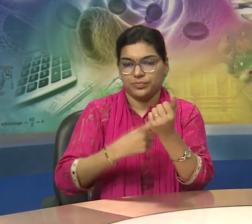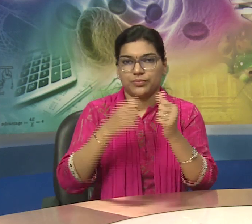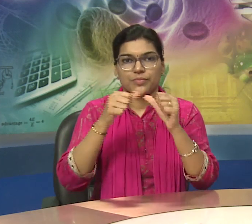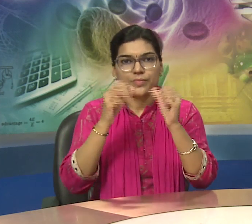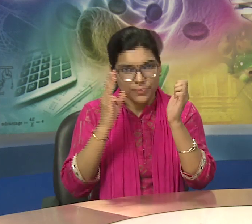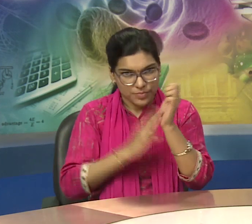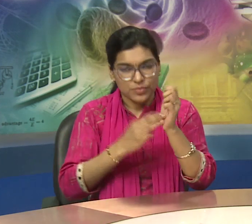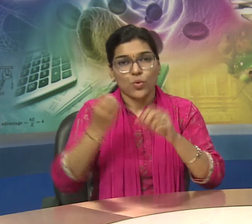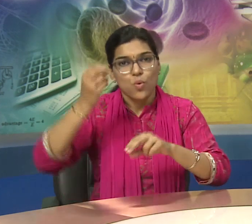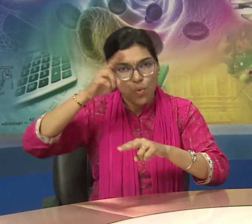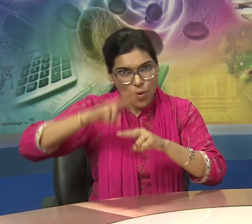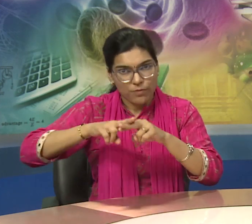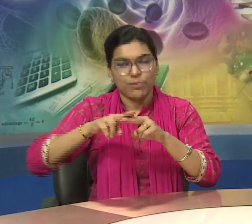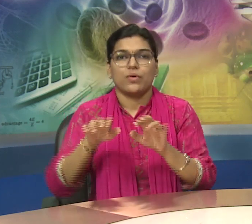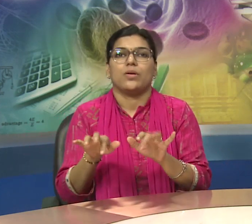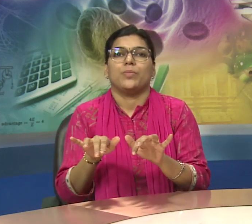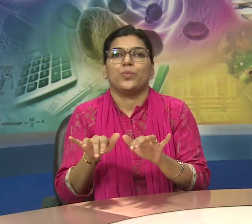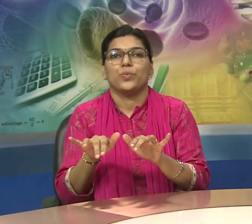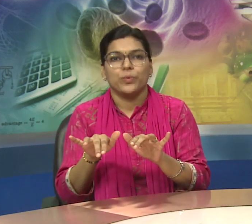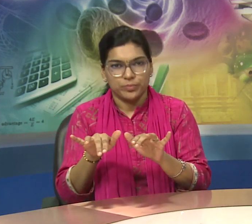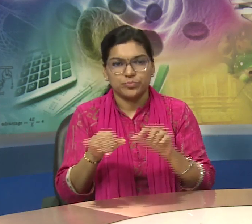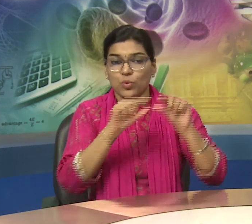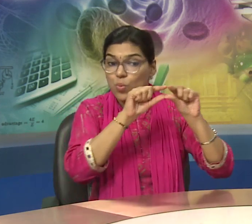diagram of computer.